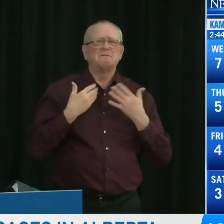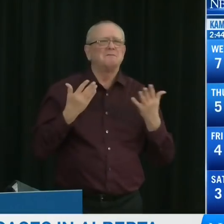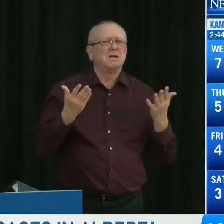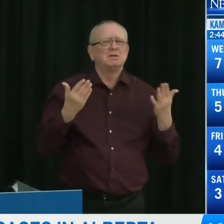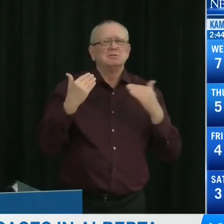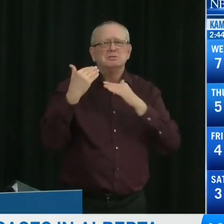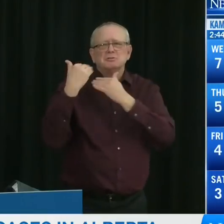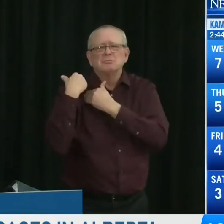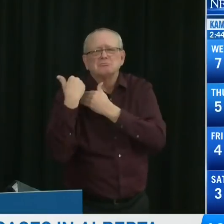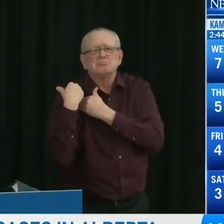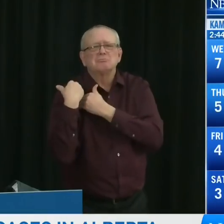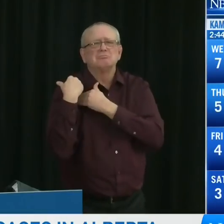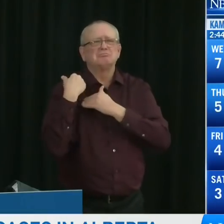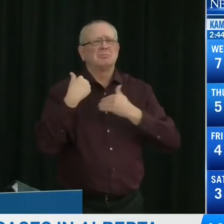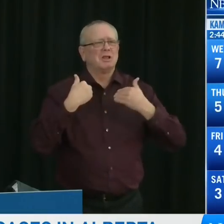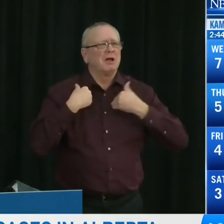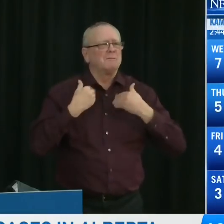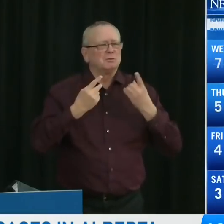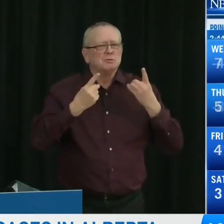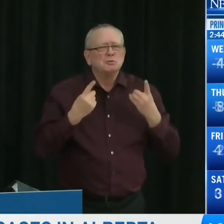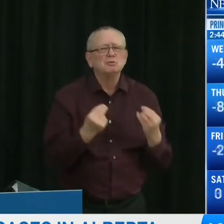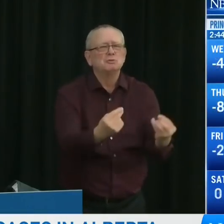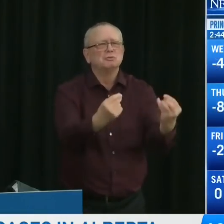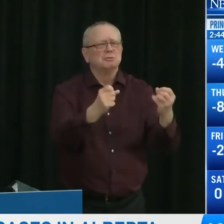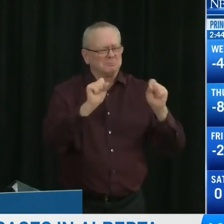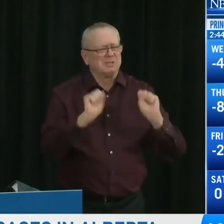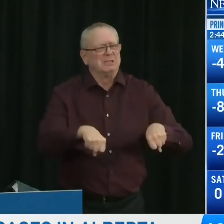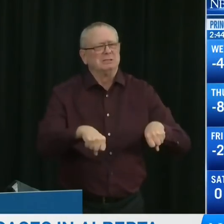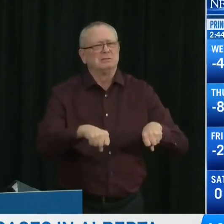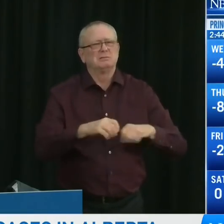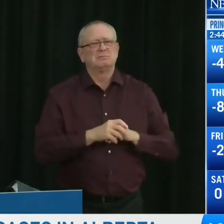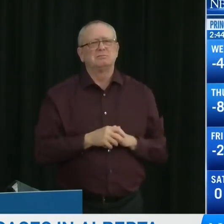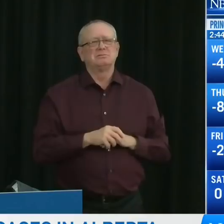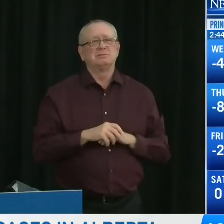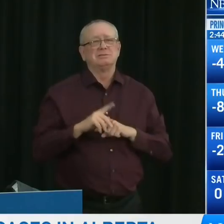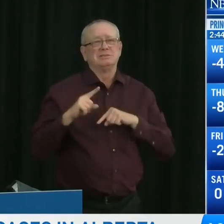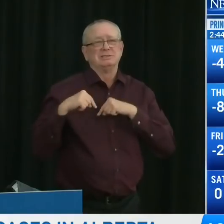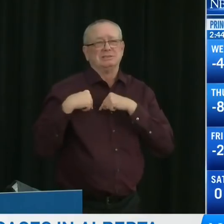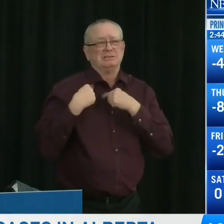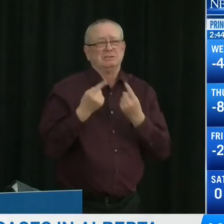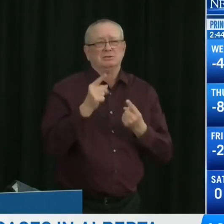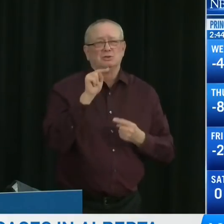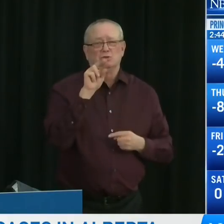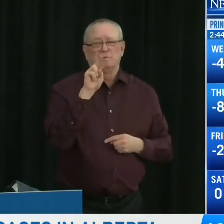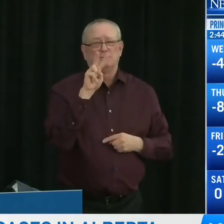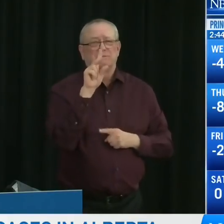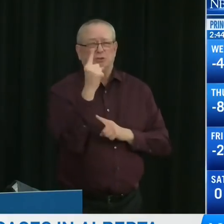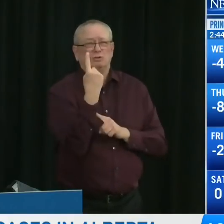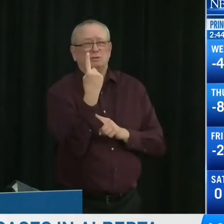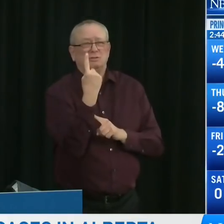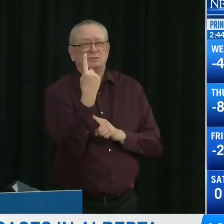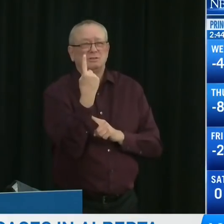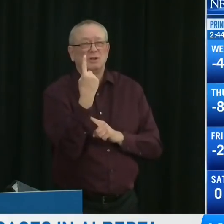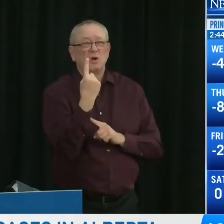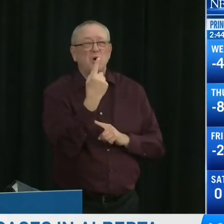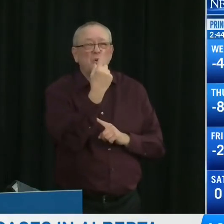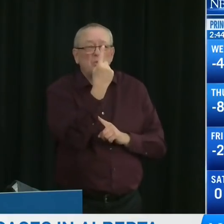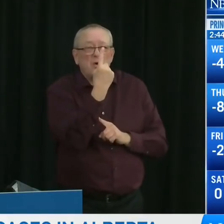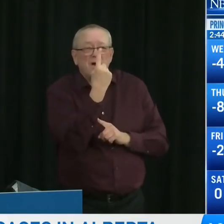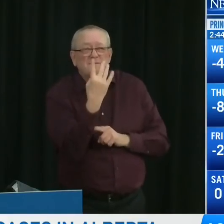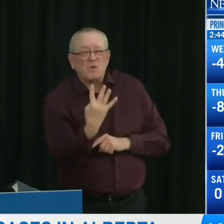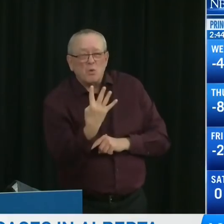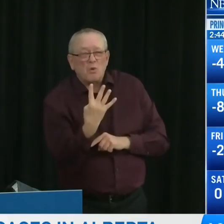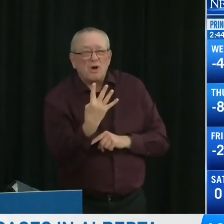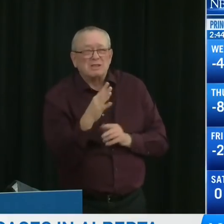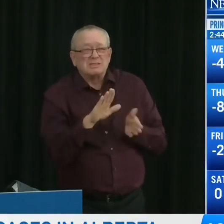Almost a quarter of all our COVID-19 deaths have happened since November 1st. If we do not change our